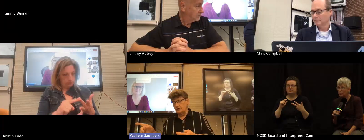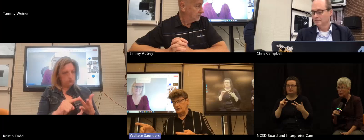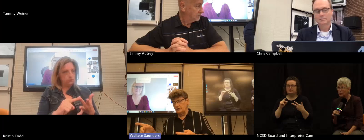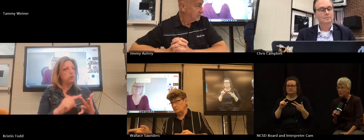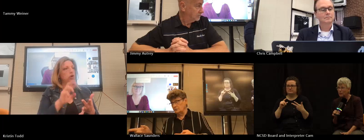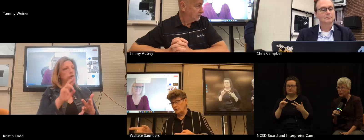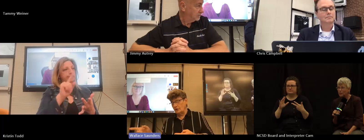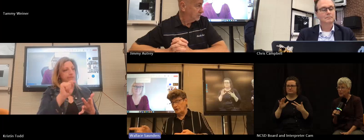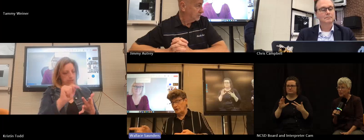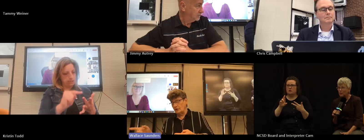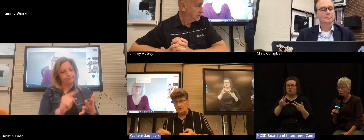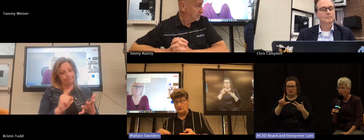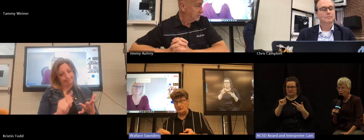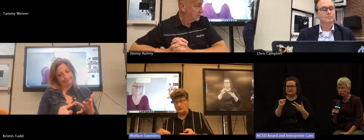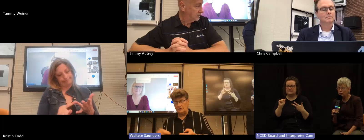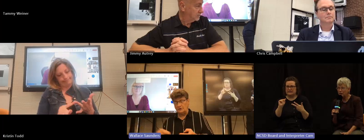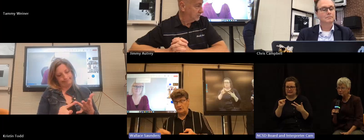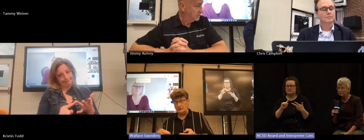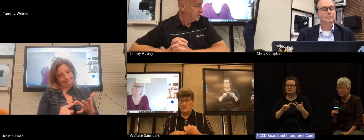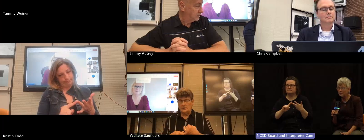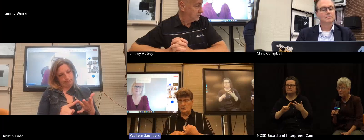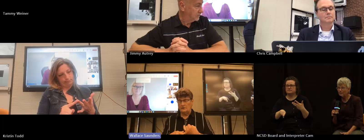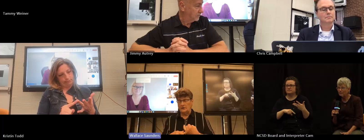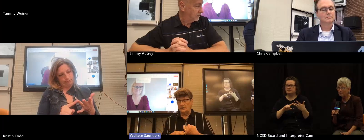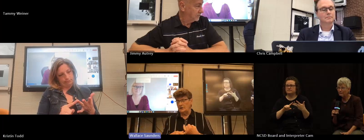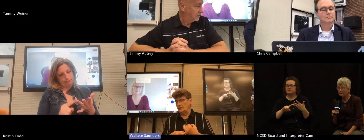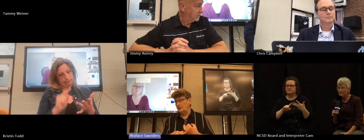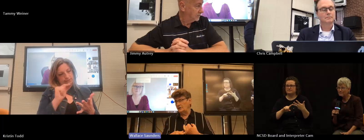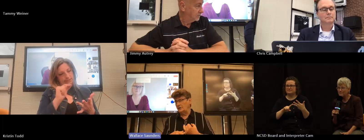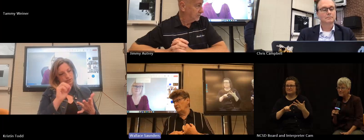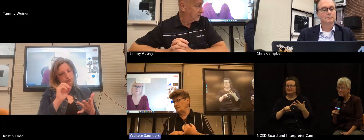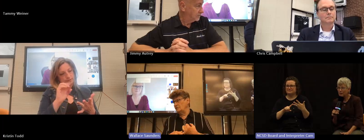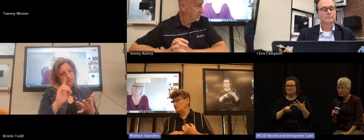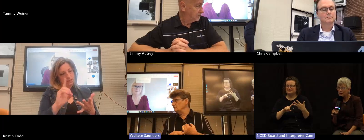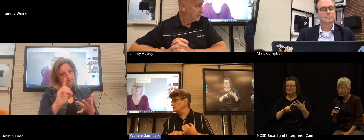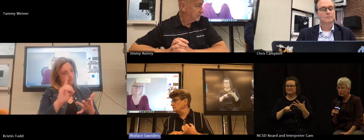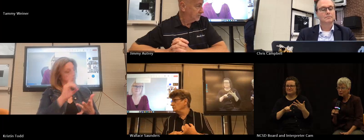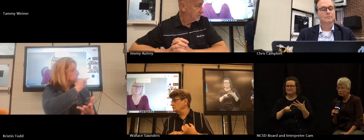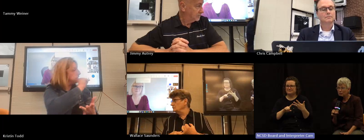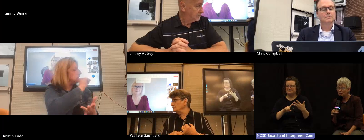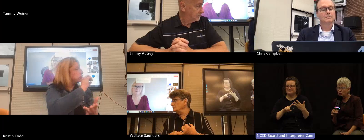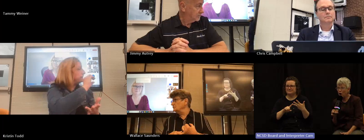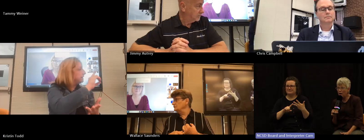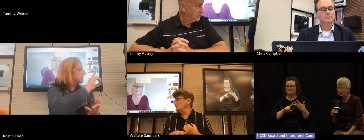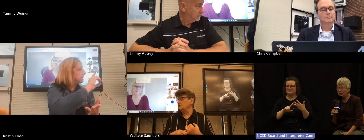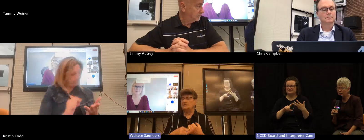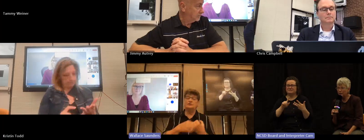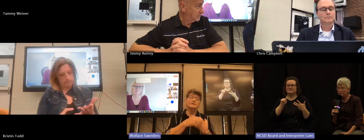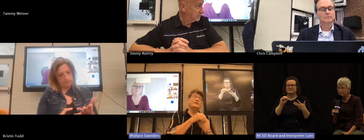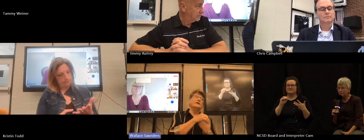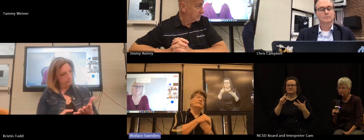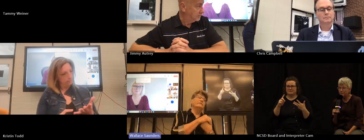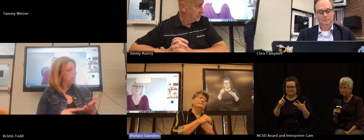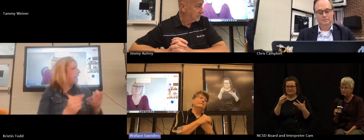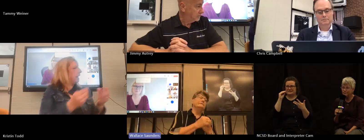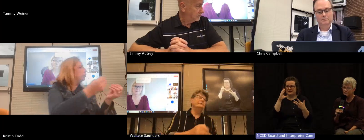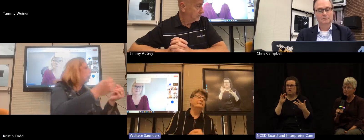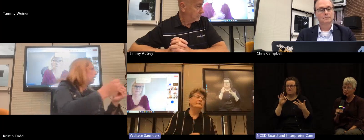dorm RLT, RLT, and a teacher of the deaf, teacher of the